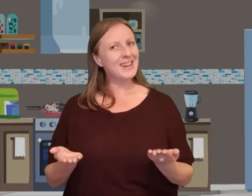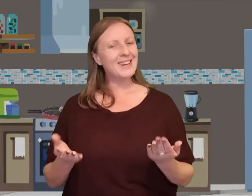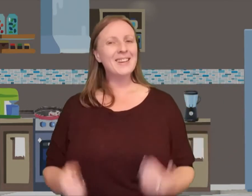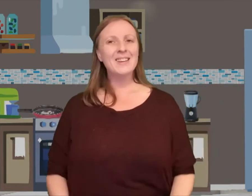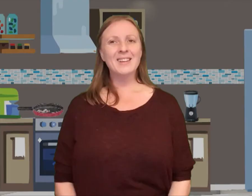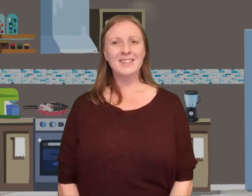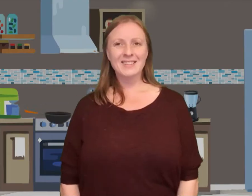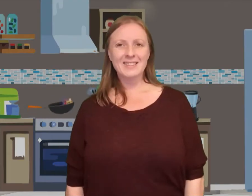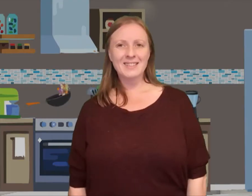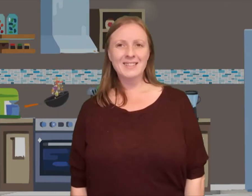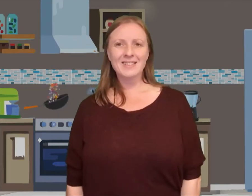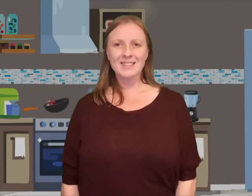today?